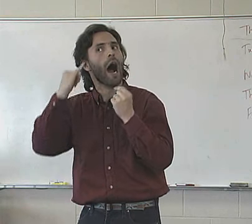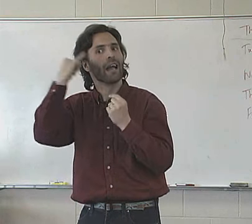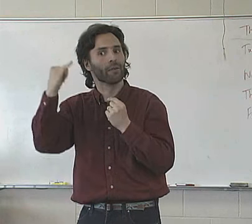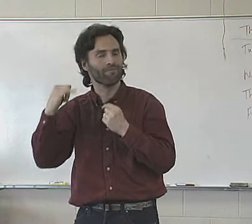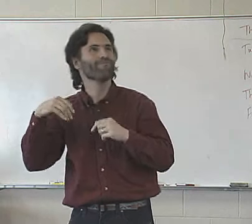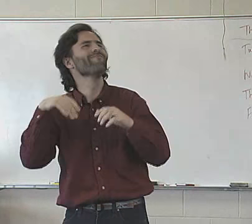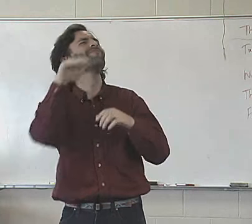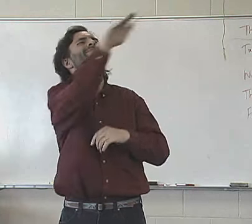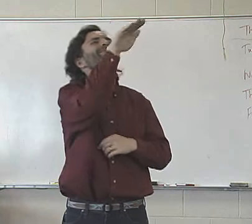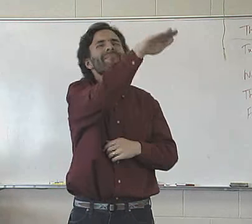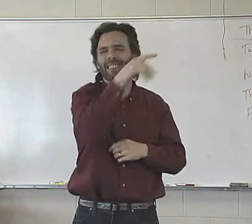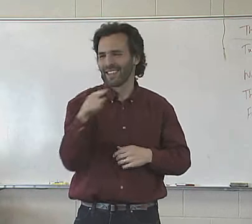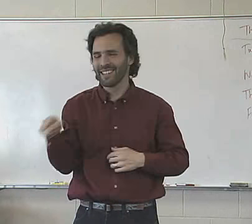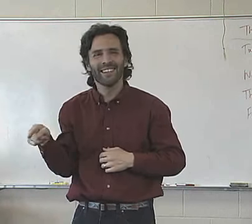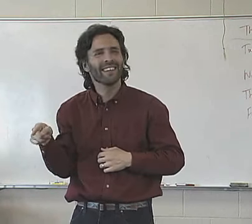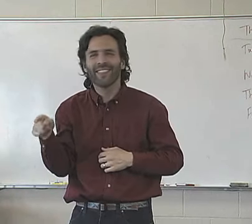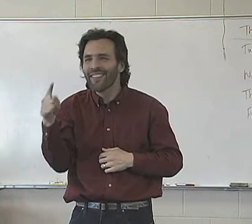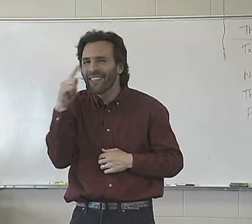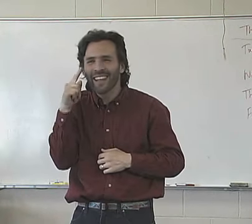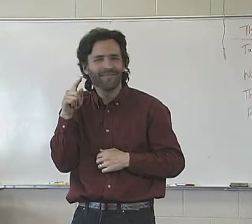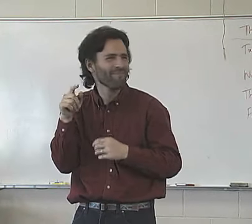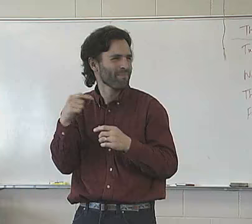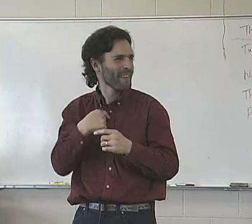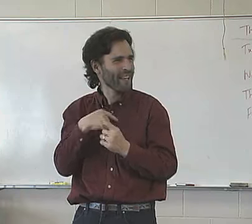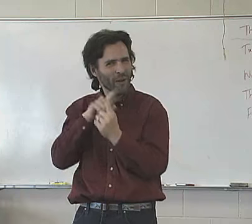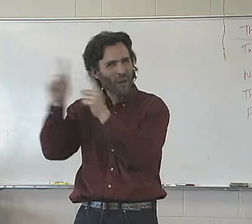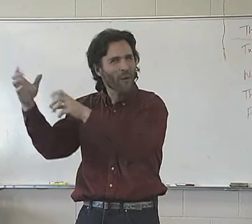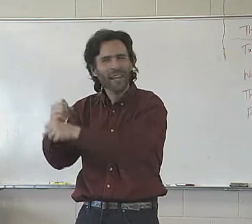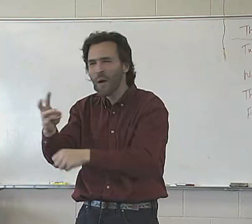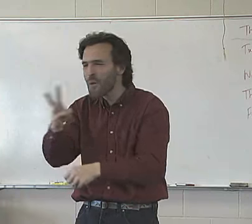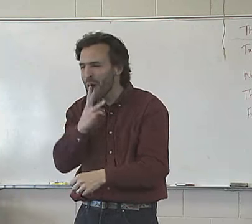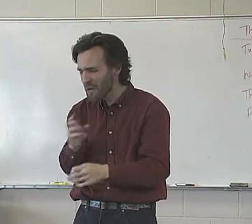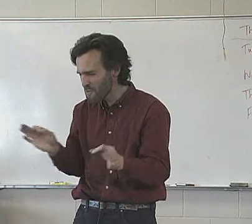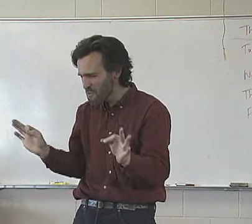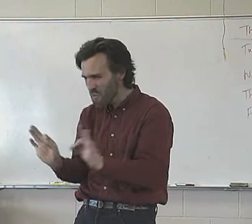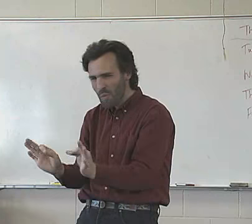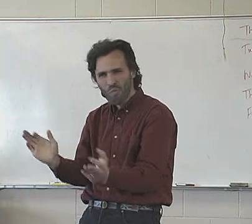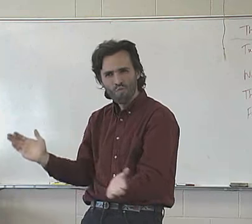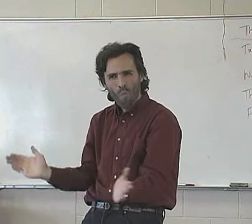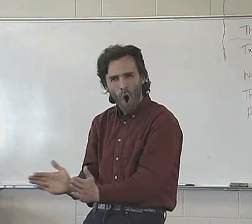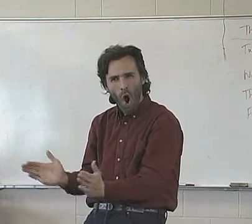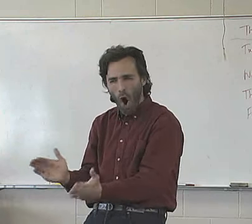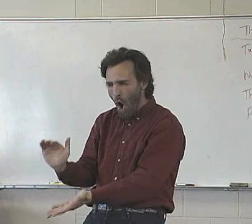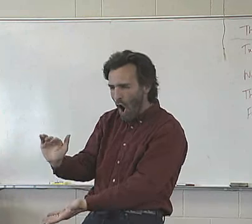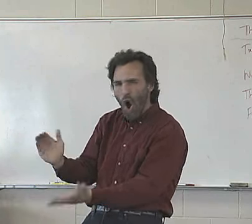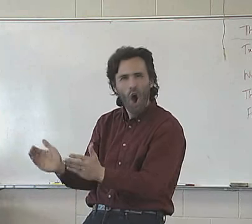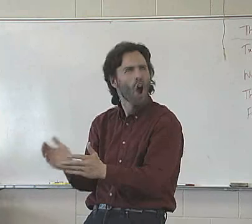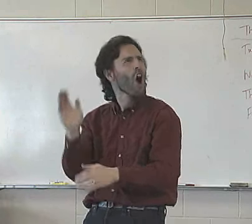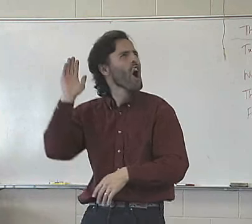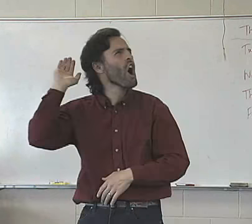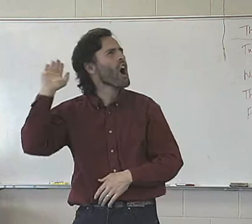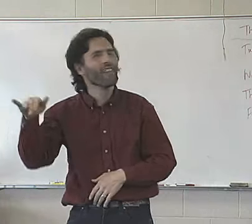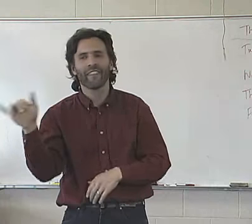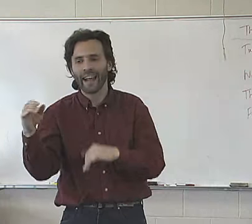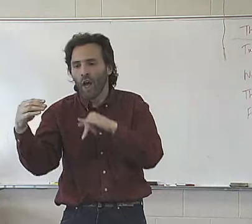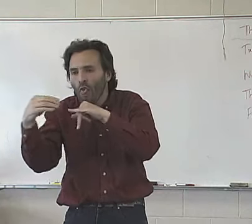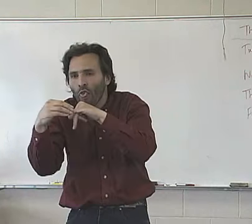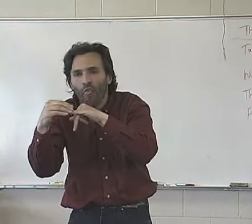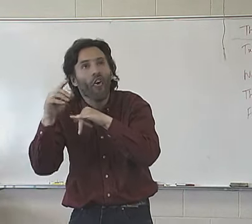said, "Hey, you know, I don't think there's any point in going for water in that little thimble of a bucket you have out there. I'm bringing in the whole